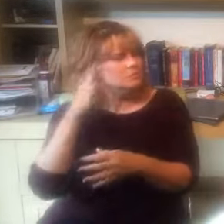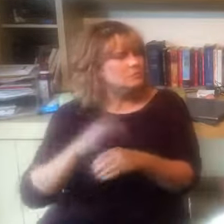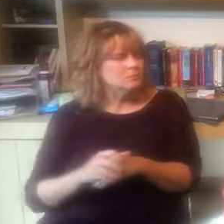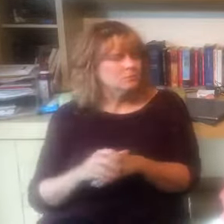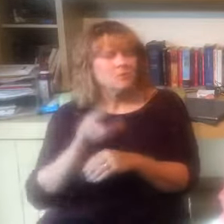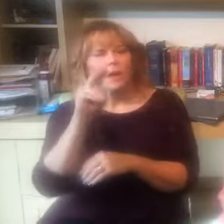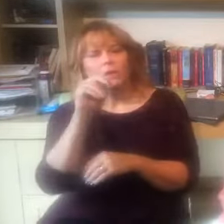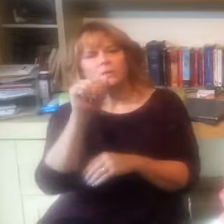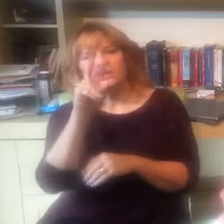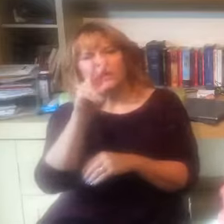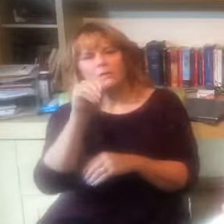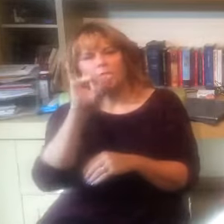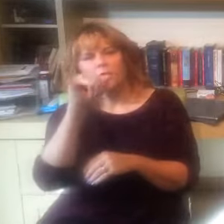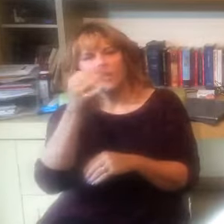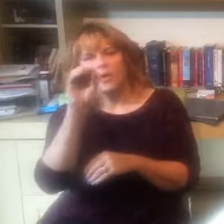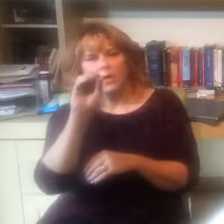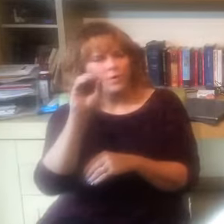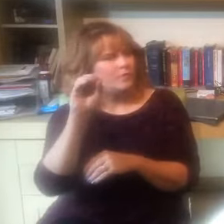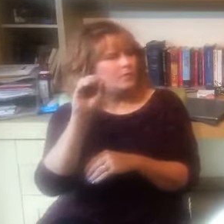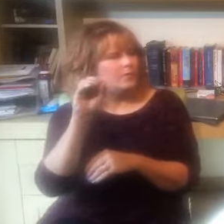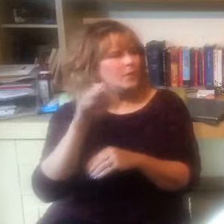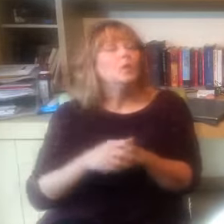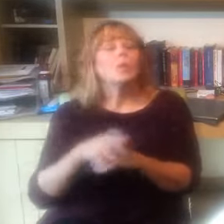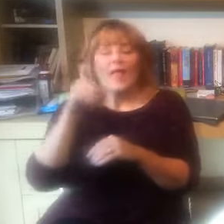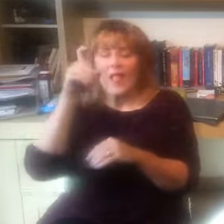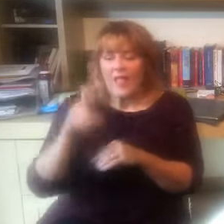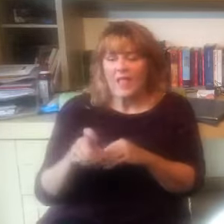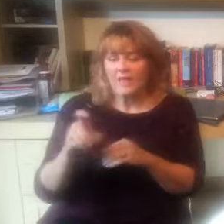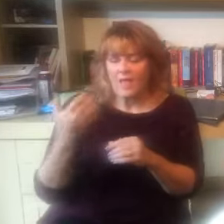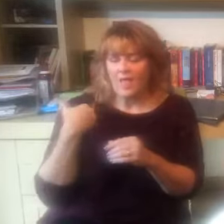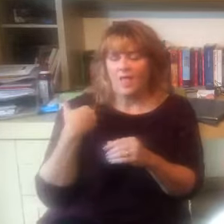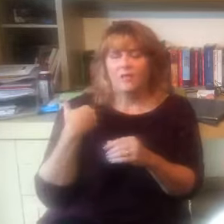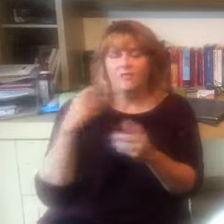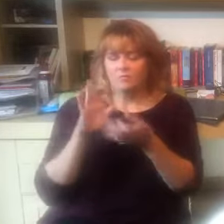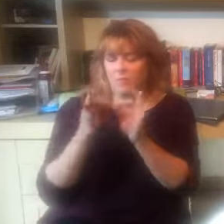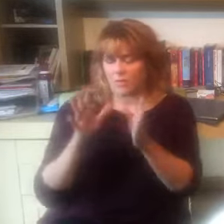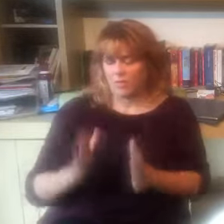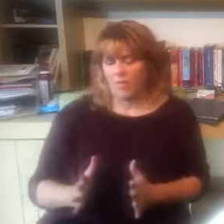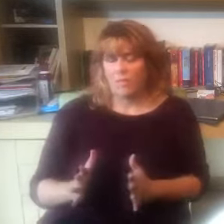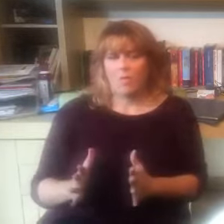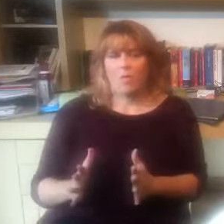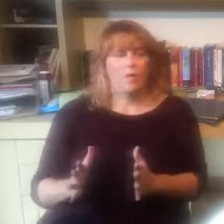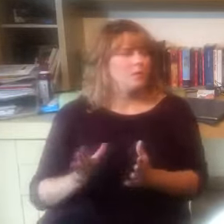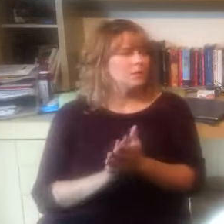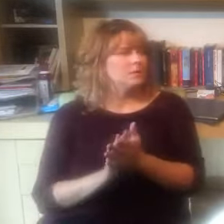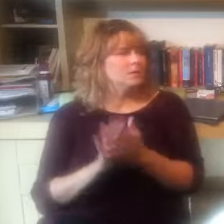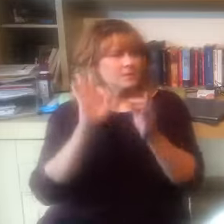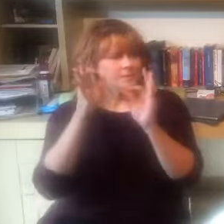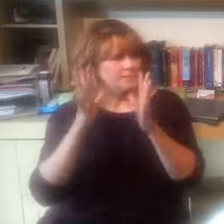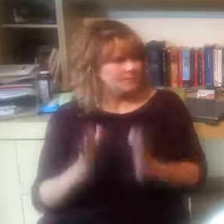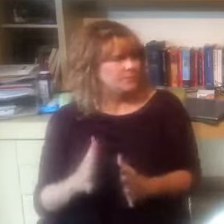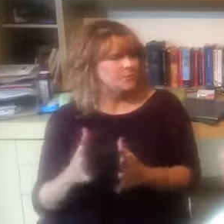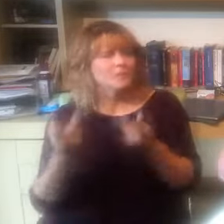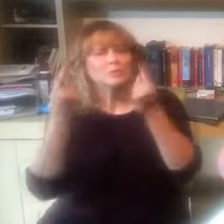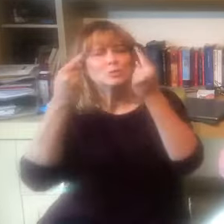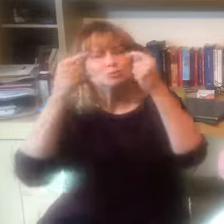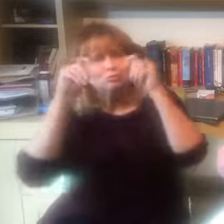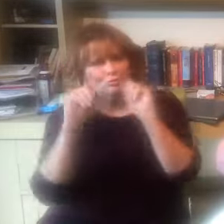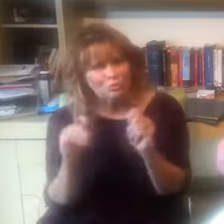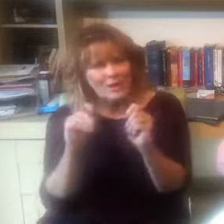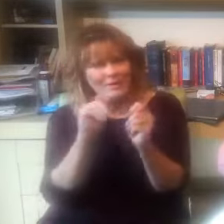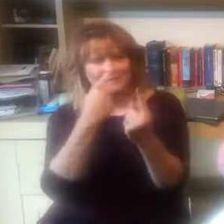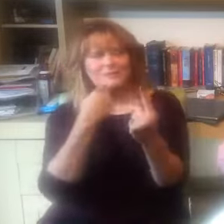natives. And so we had to have a translator. And it was really funny because translator tried to say